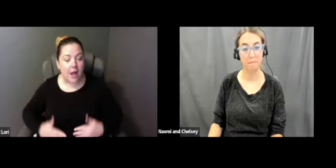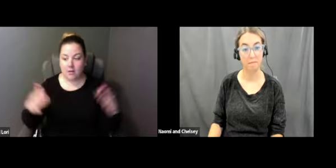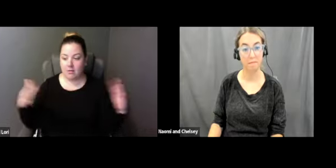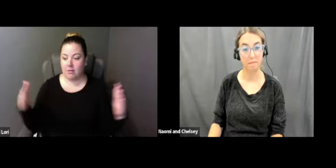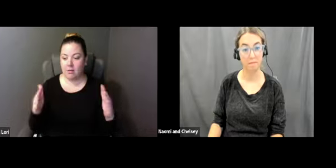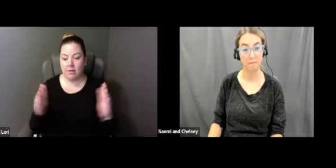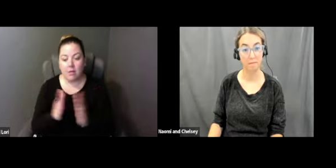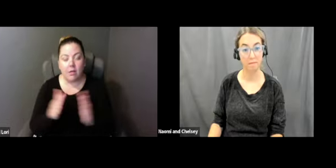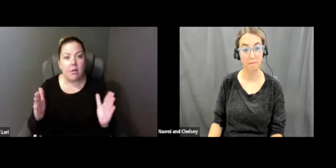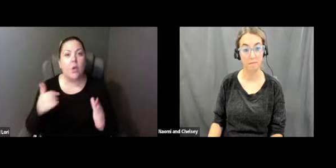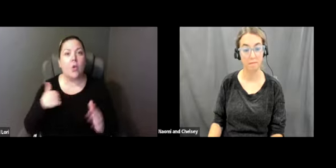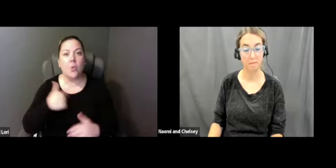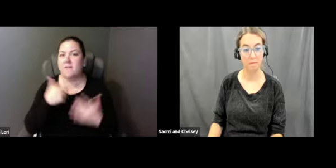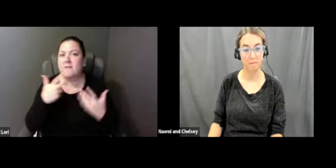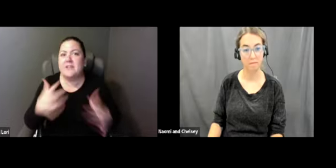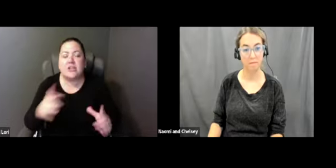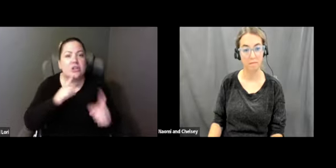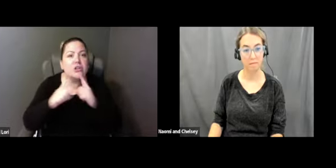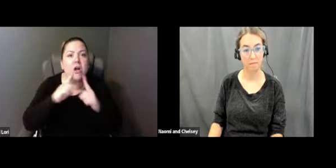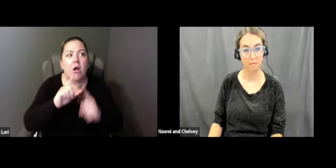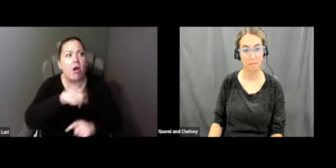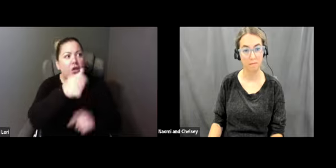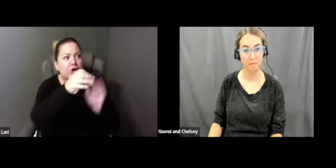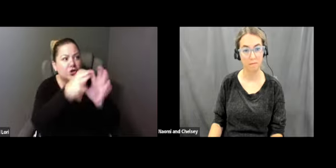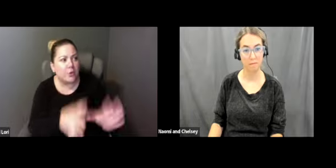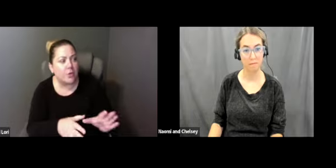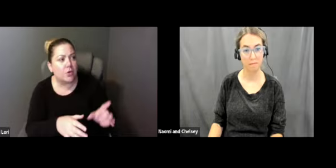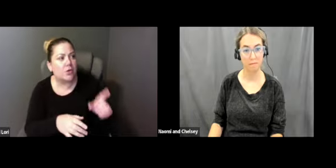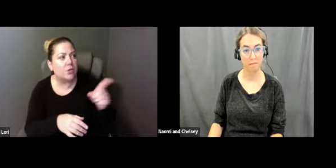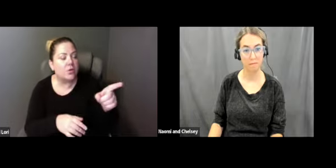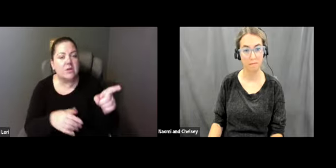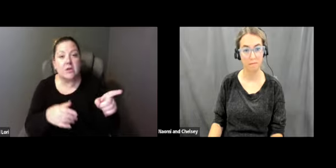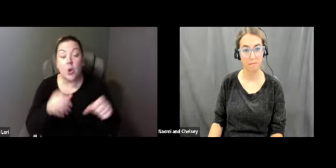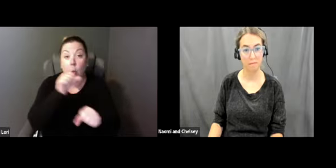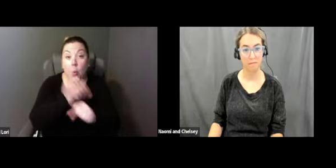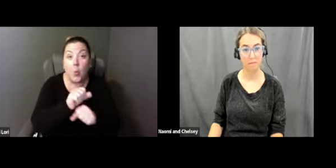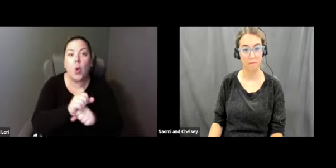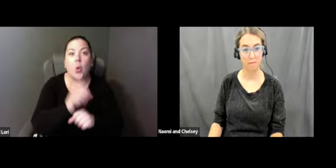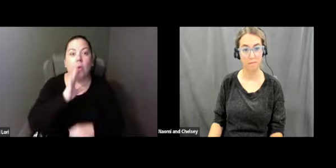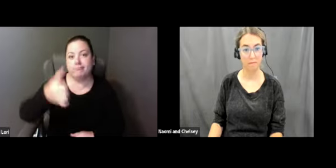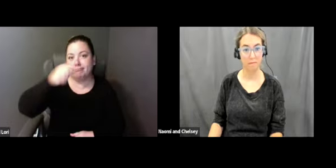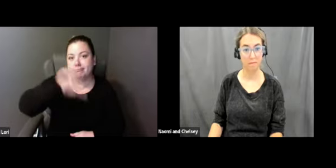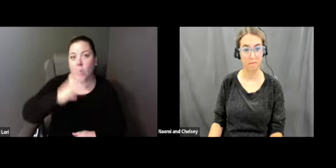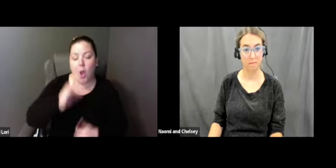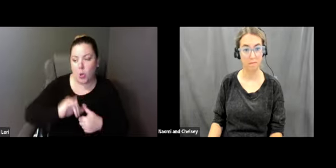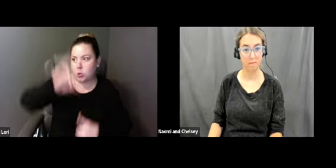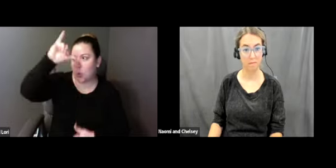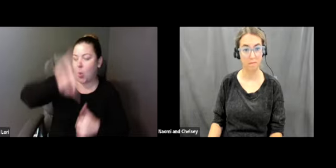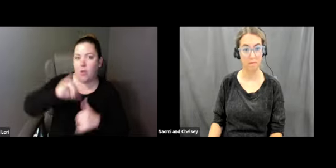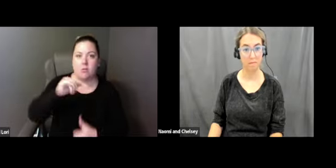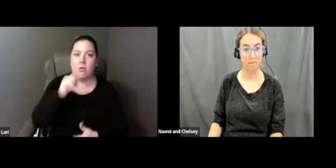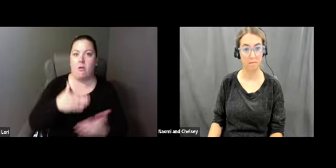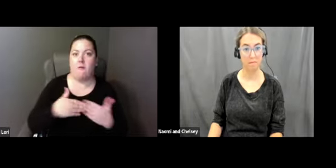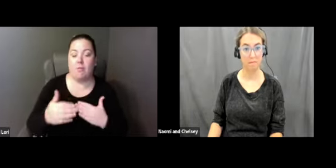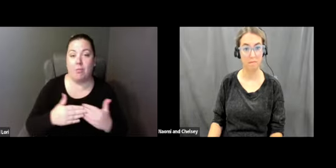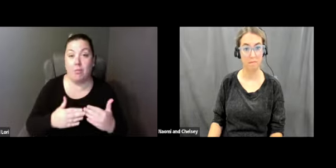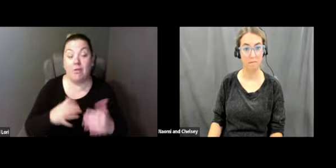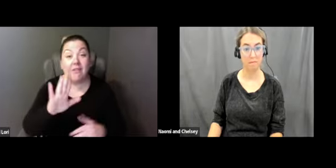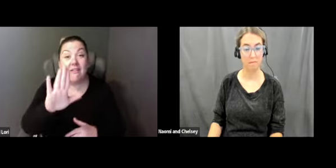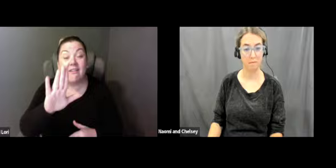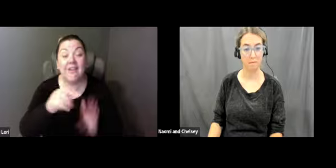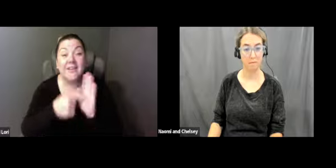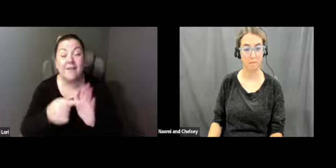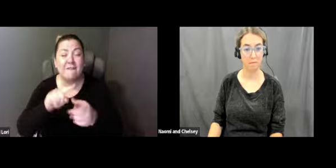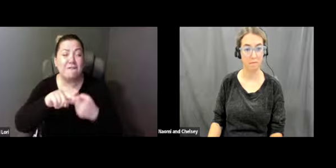with other interpreters who don't take some work because they feel too tall. Or I have a friend that's the most amazing interpreter,